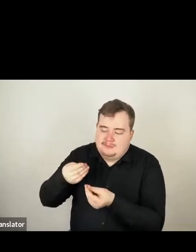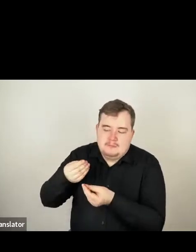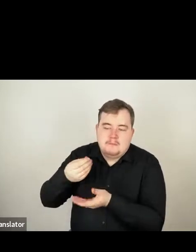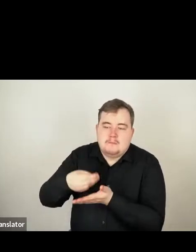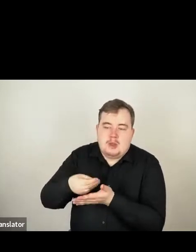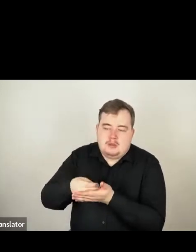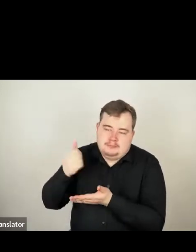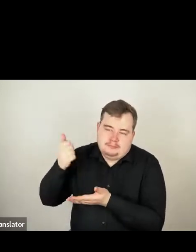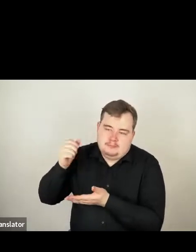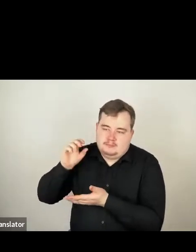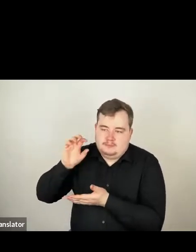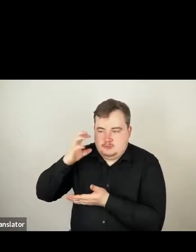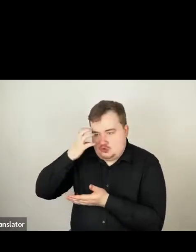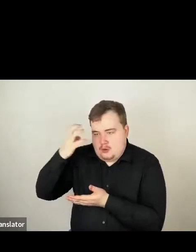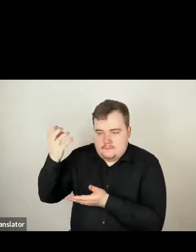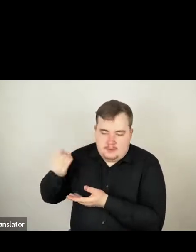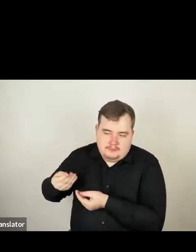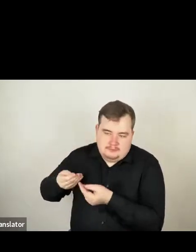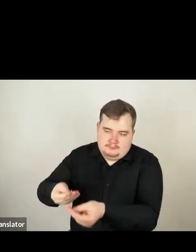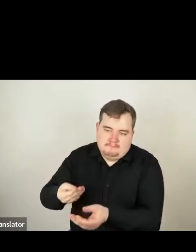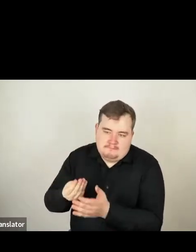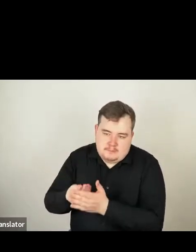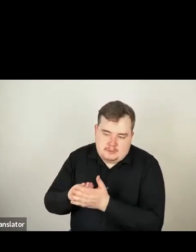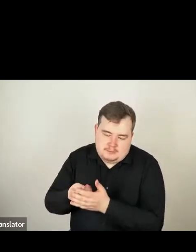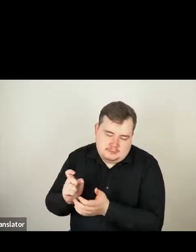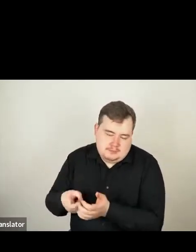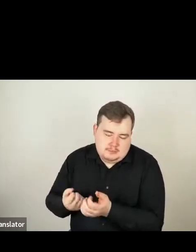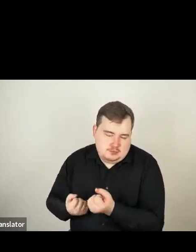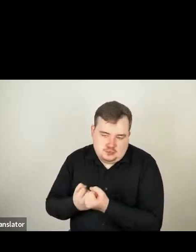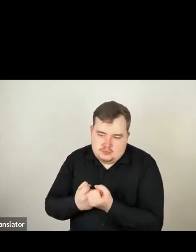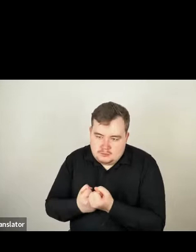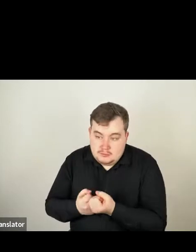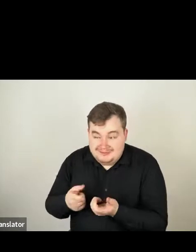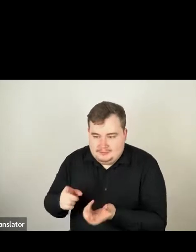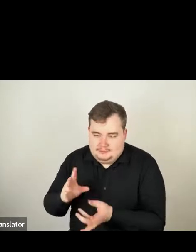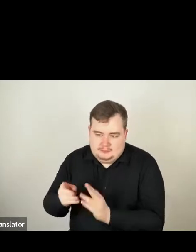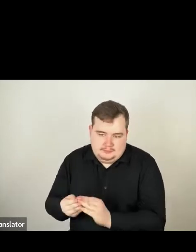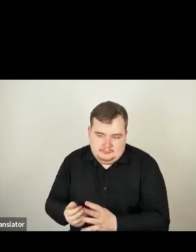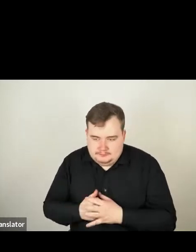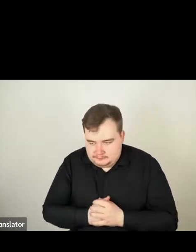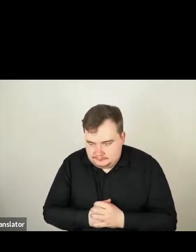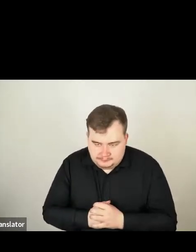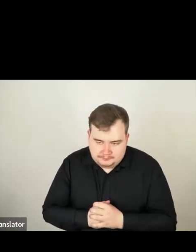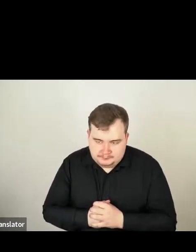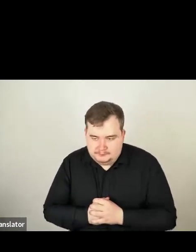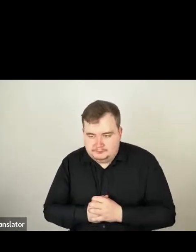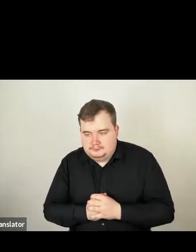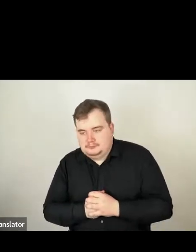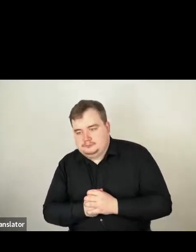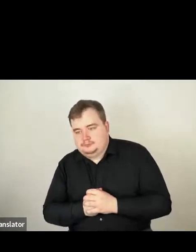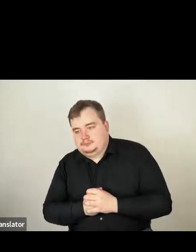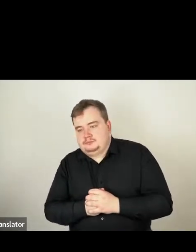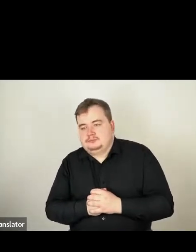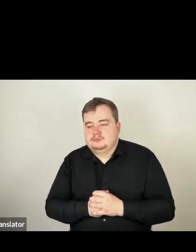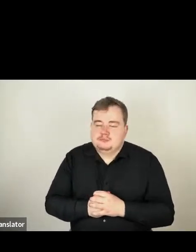for example. Not only the legal aid, meaning a lawyer, but even the expenses for the expertise